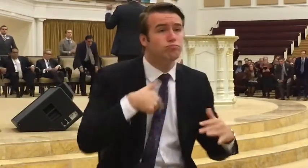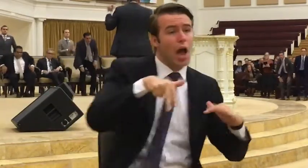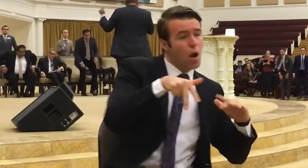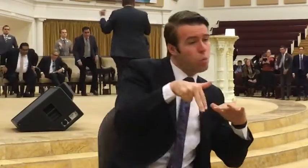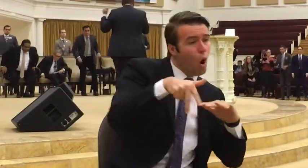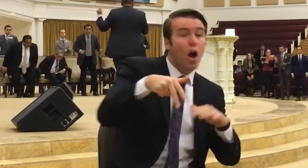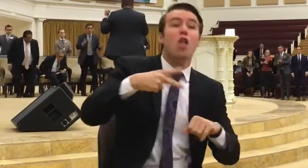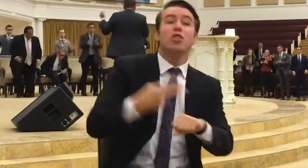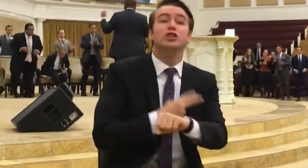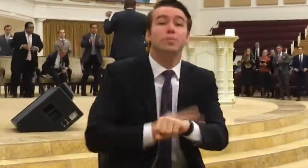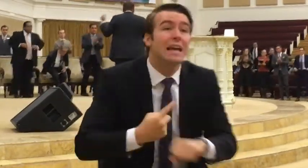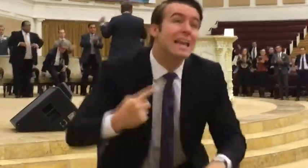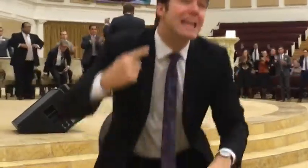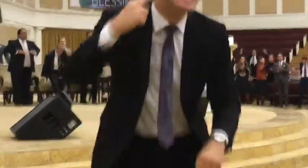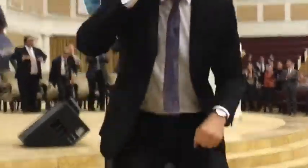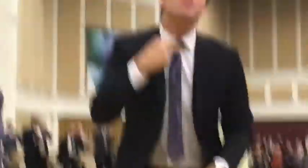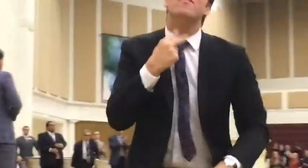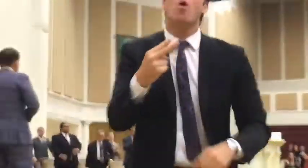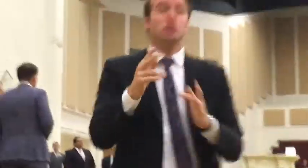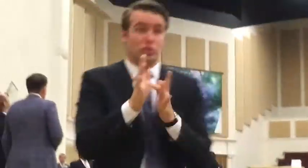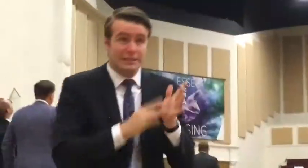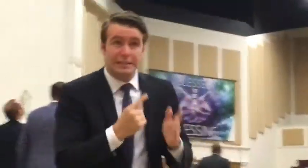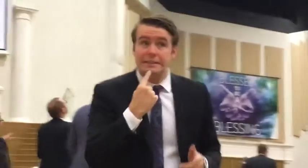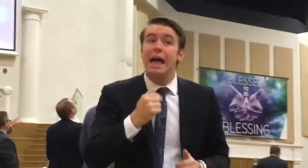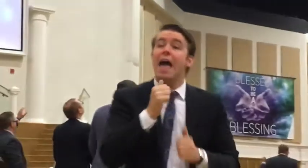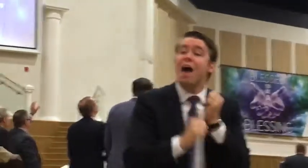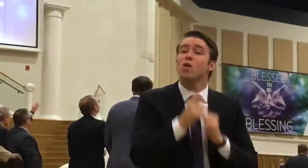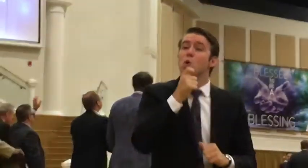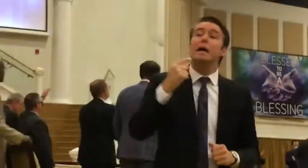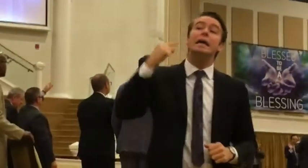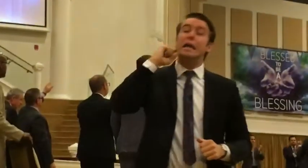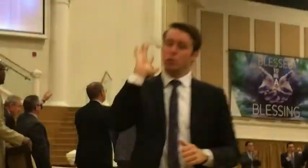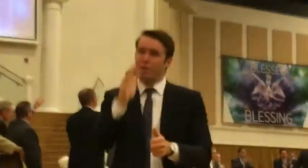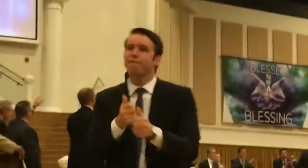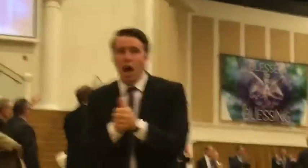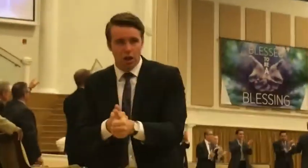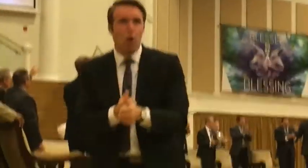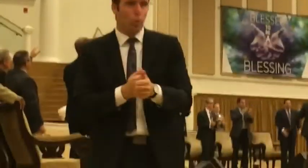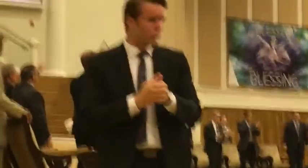my sheep hear my voice, Jesus said. Everybody that hears and follows.